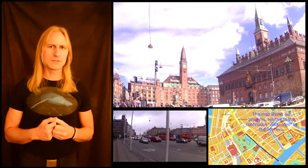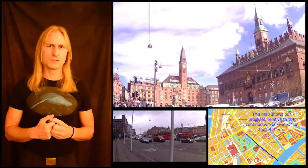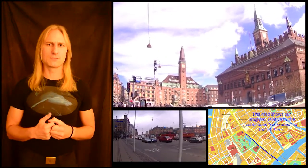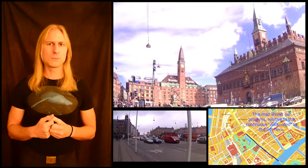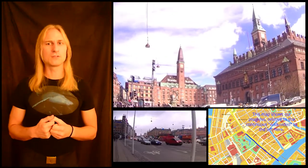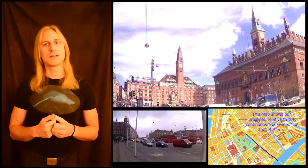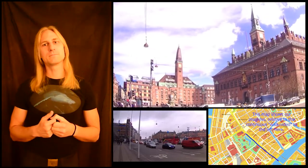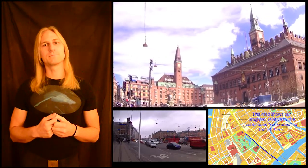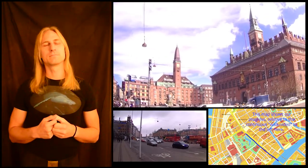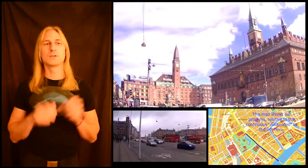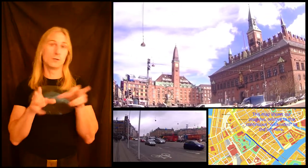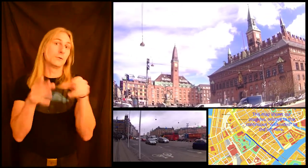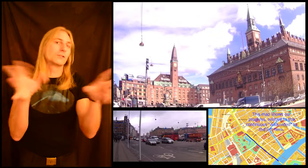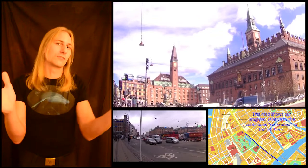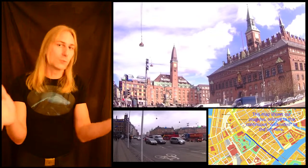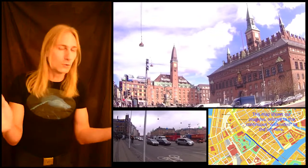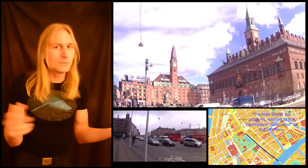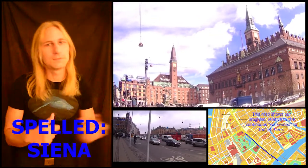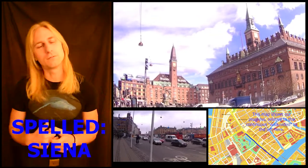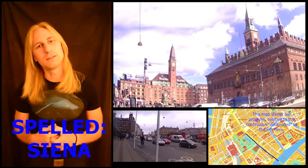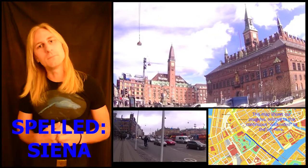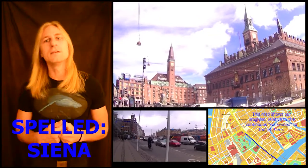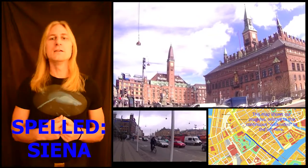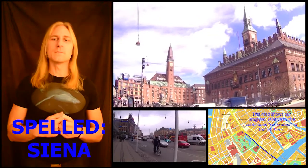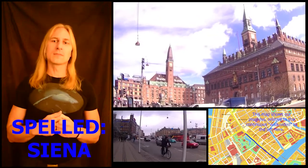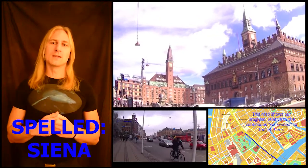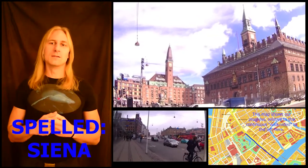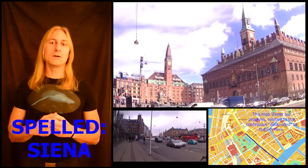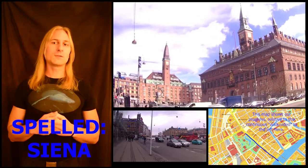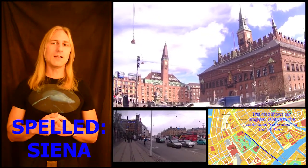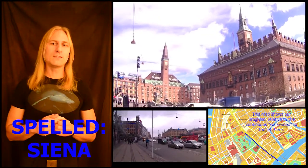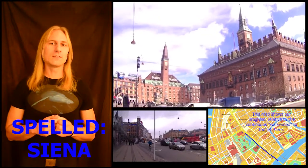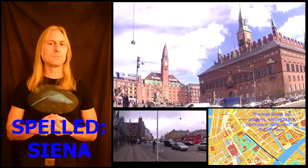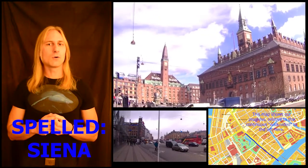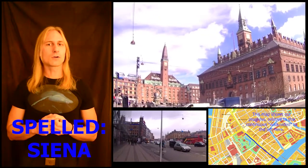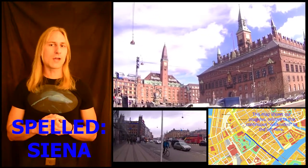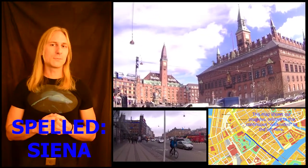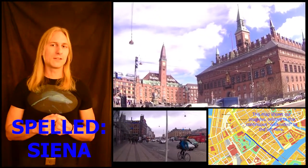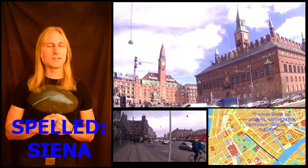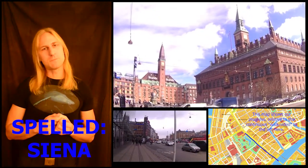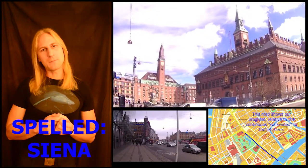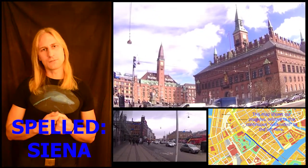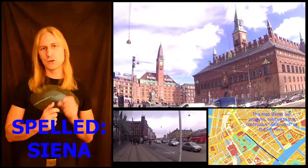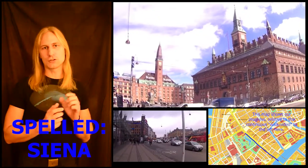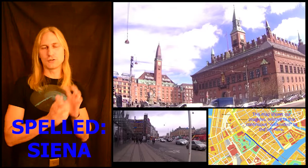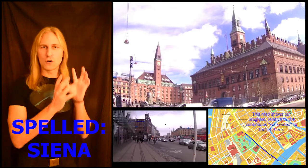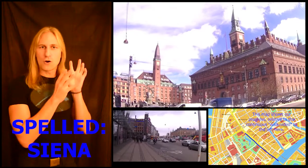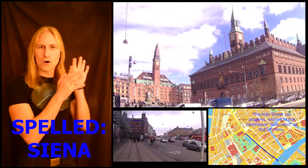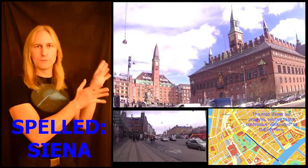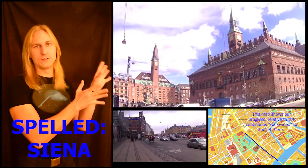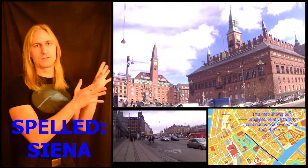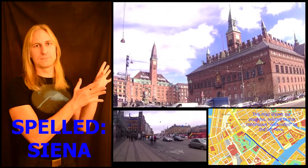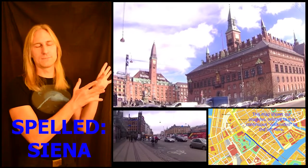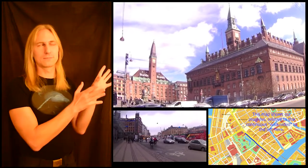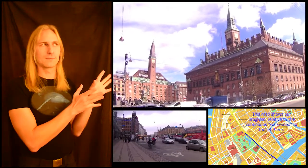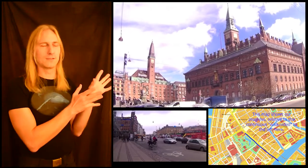any pictures from Siena, although you can just Google and find them, but the place is a more cramped and dynamic version